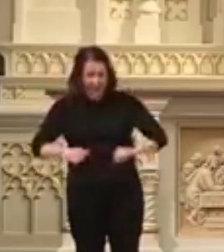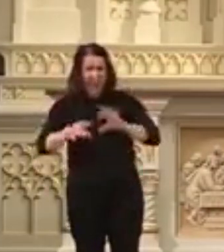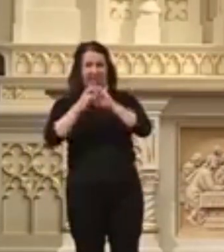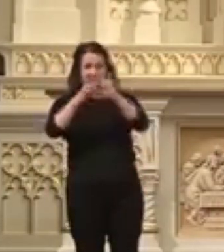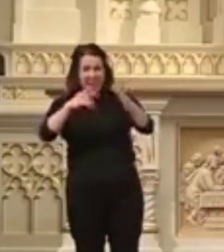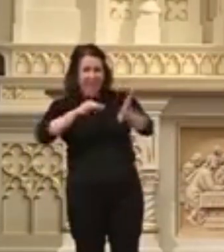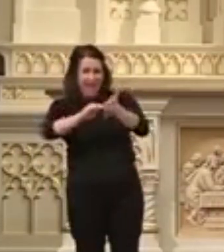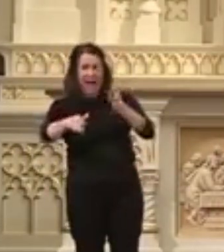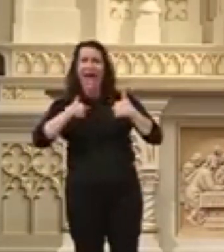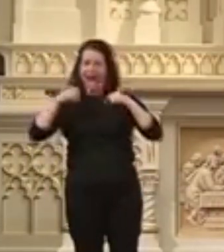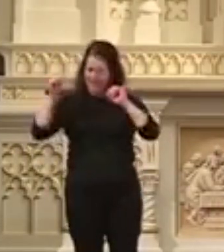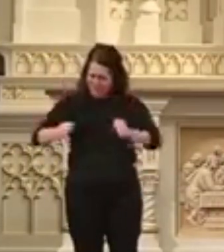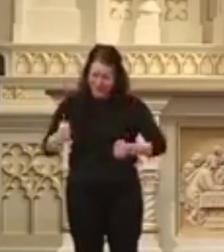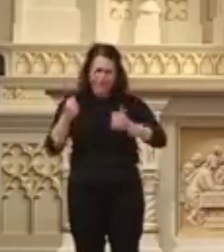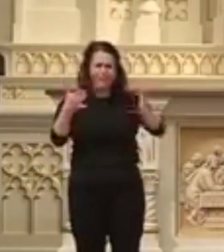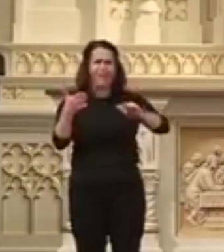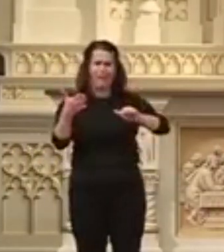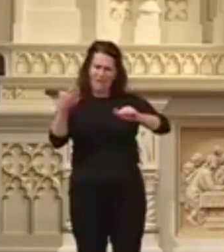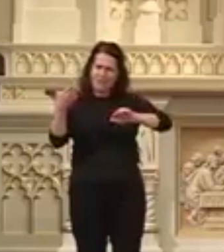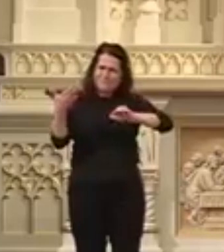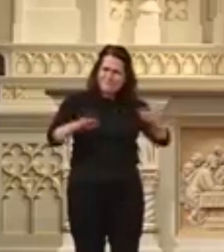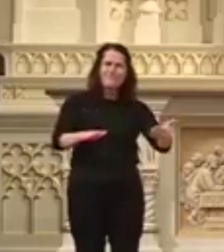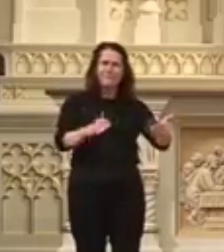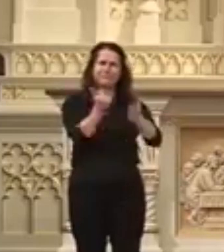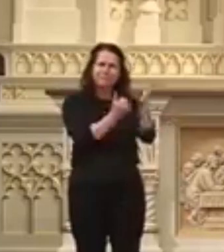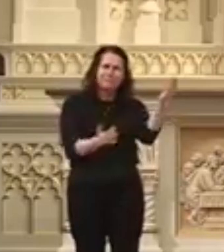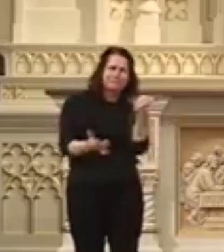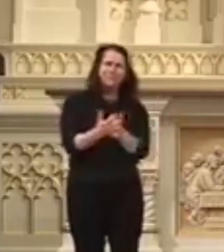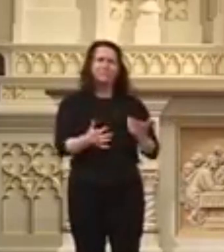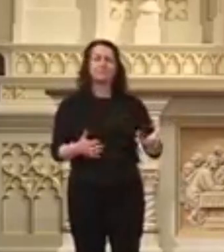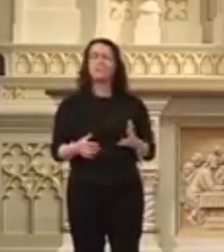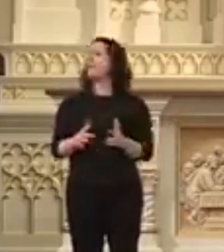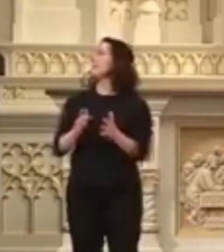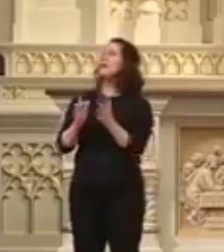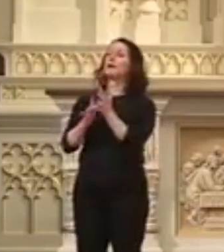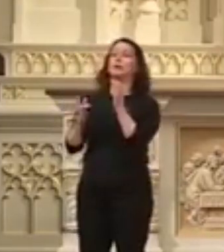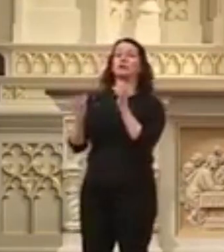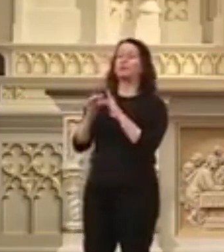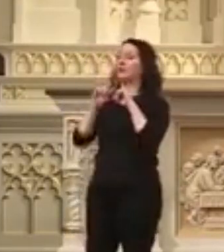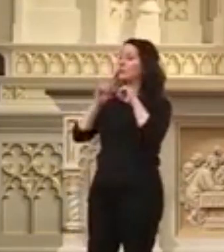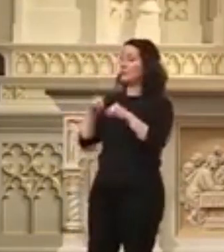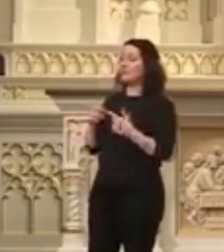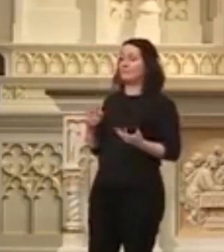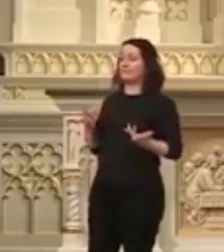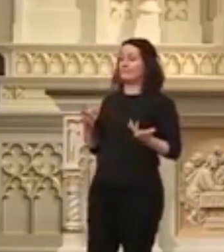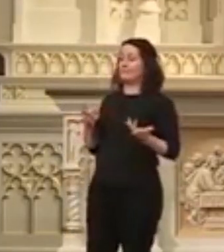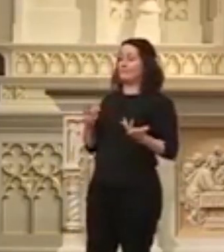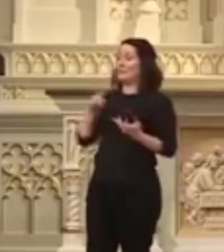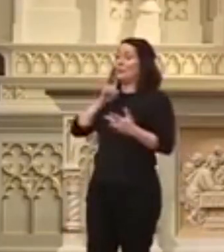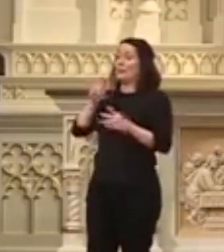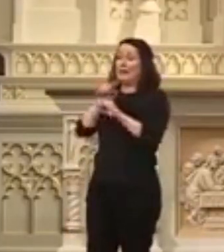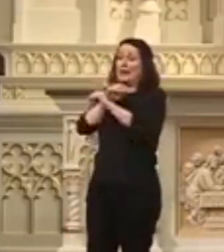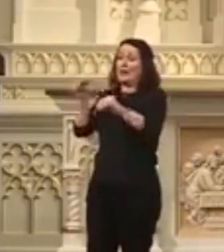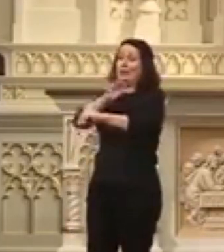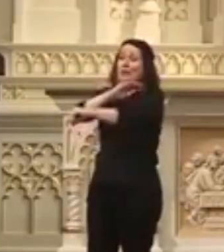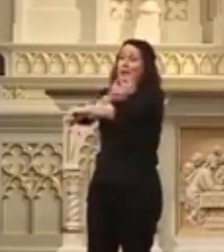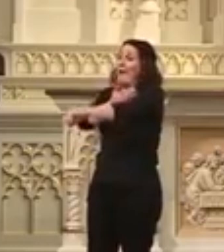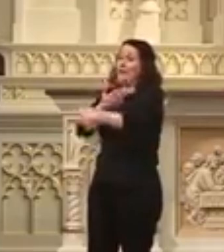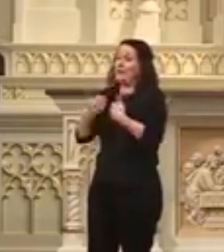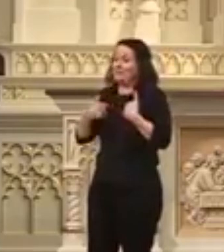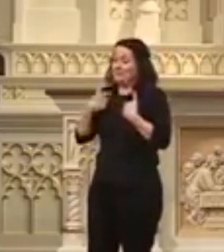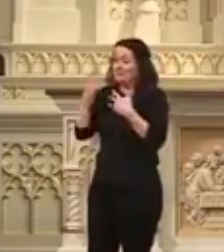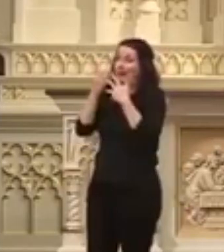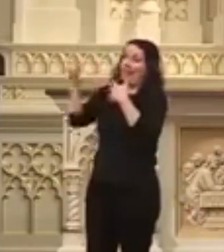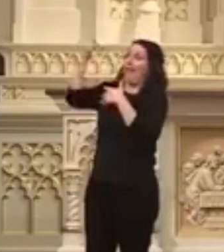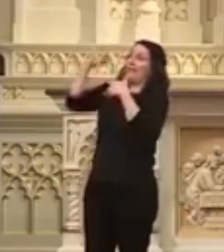to crucify you? But Jesus answered him, You would have no power over me if it had not